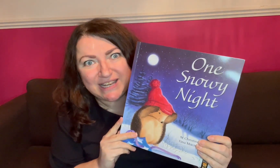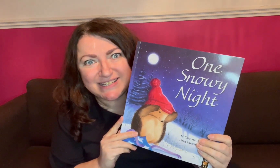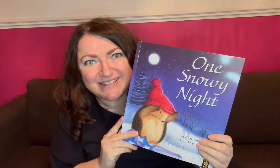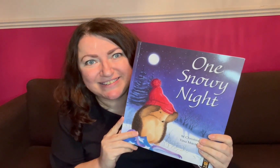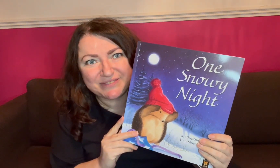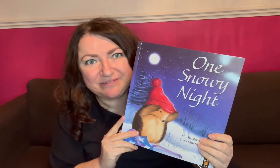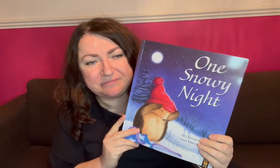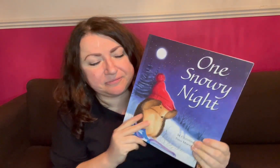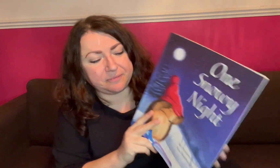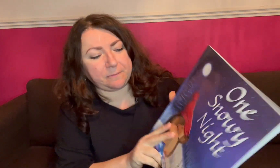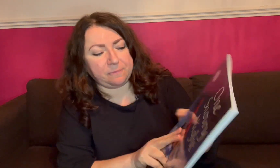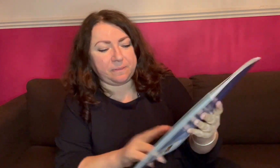Night.